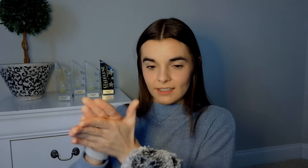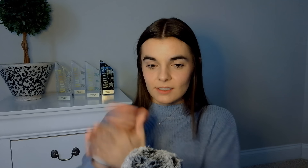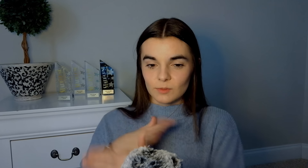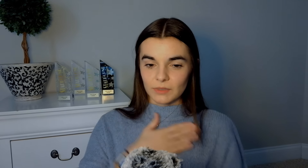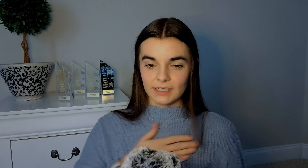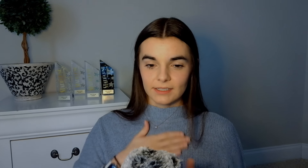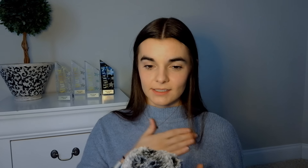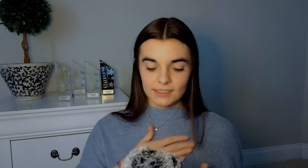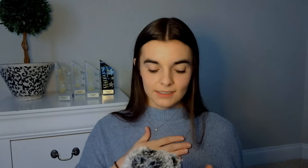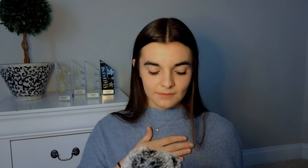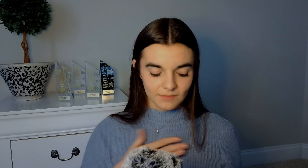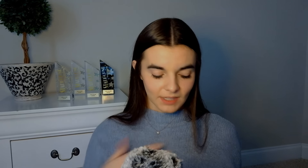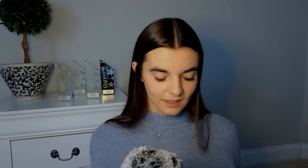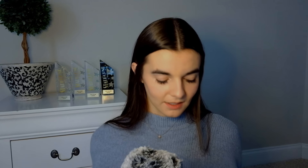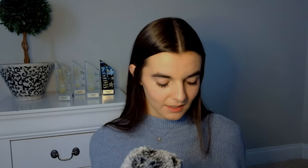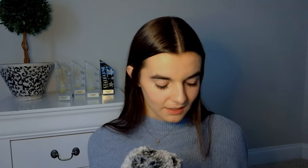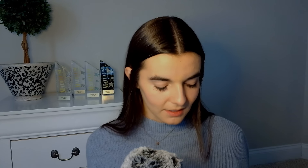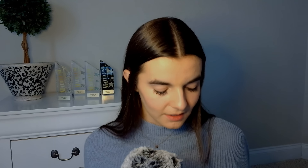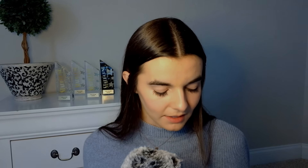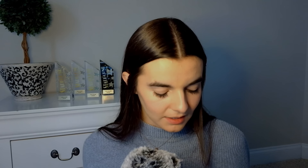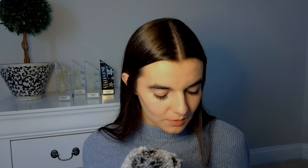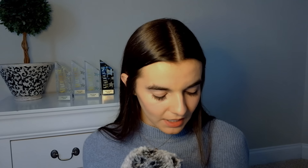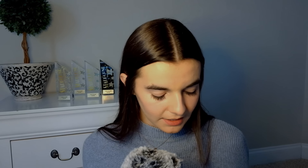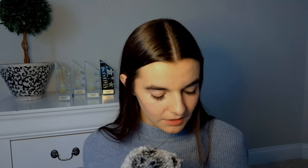cheese, please. That's what I need to know.